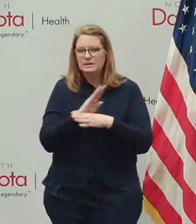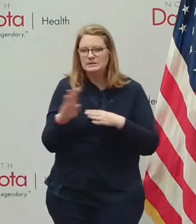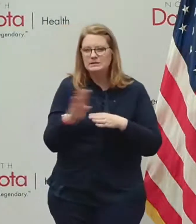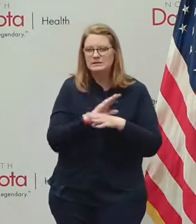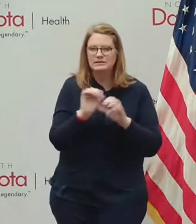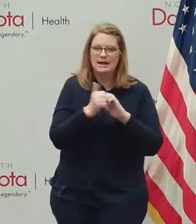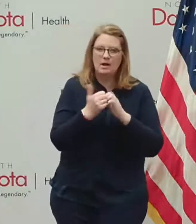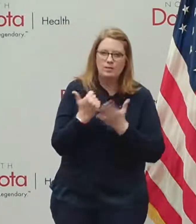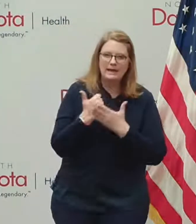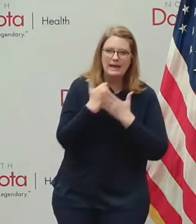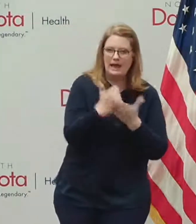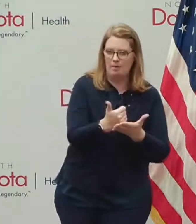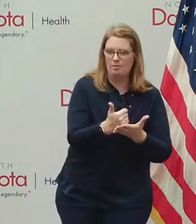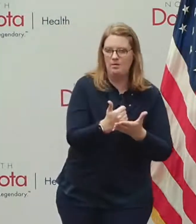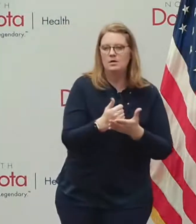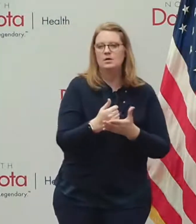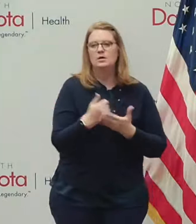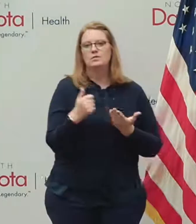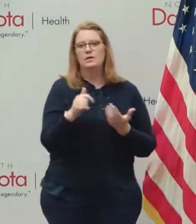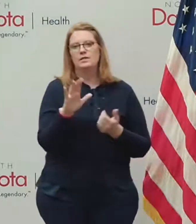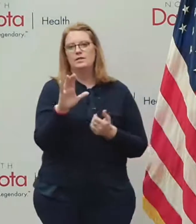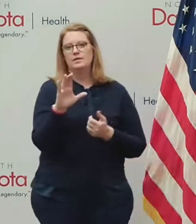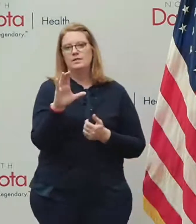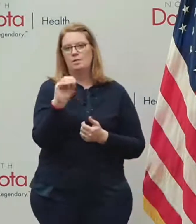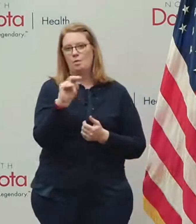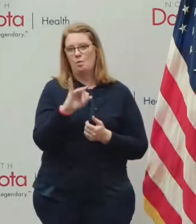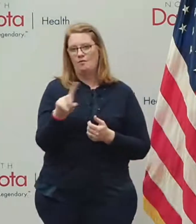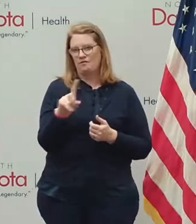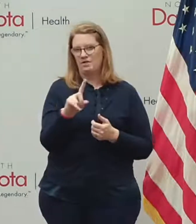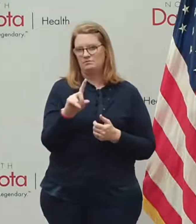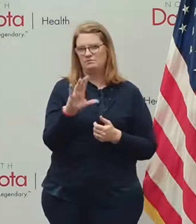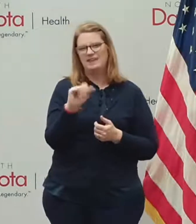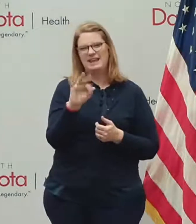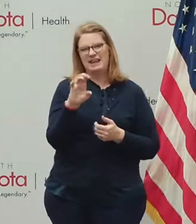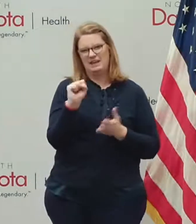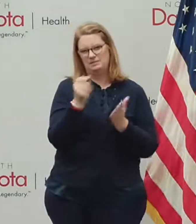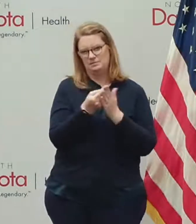healthcare through the coronavirus relief funds.